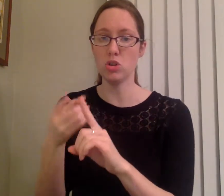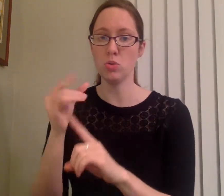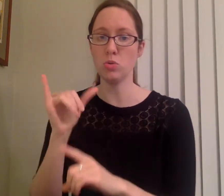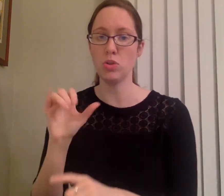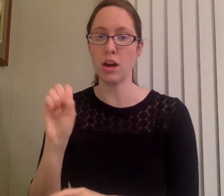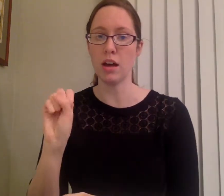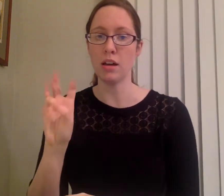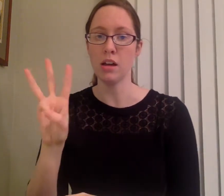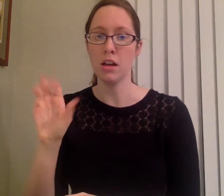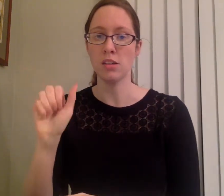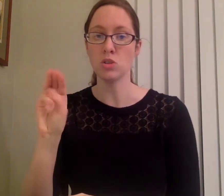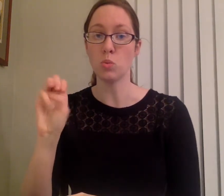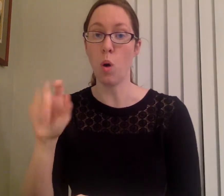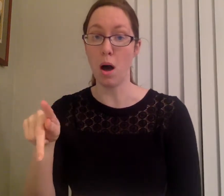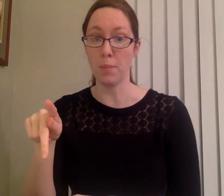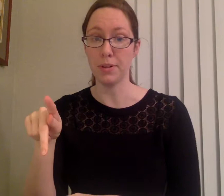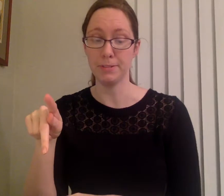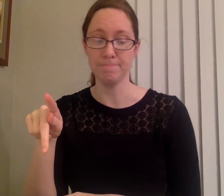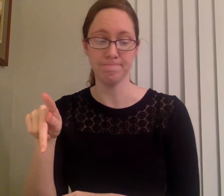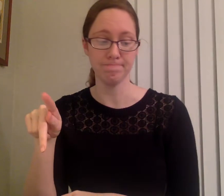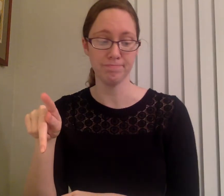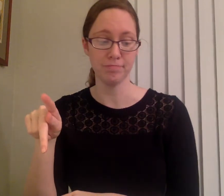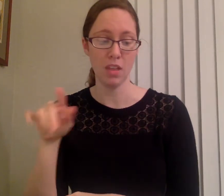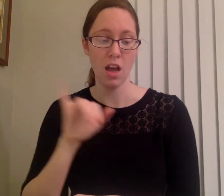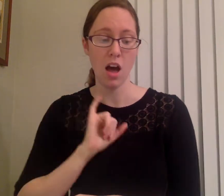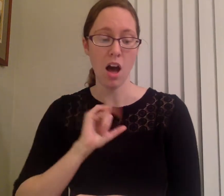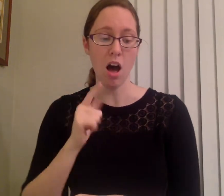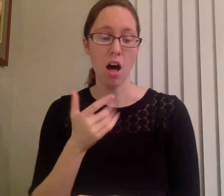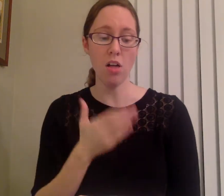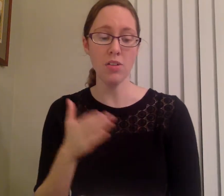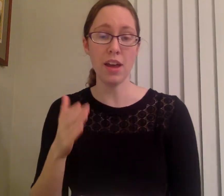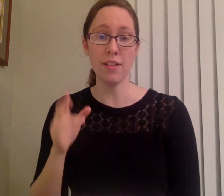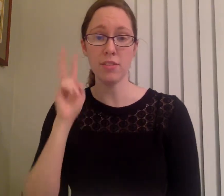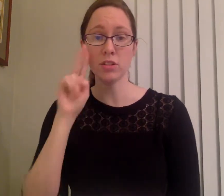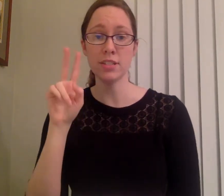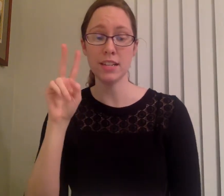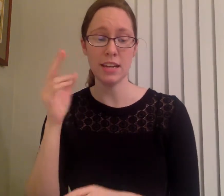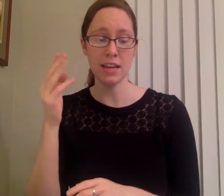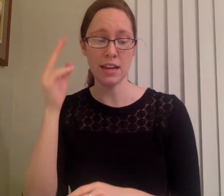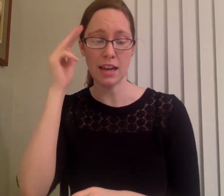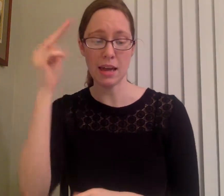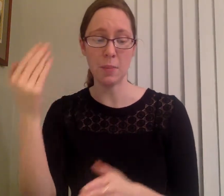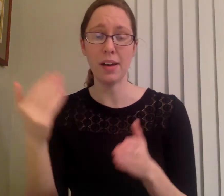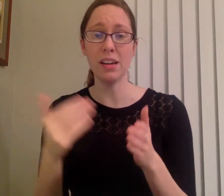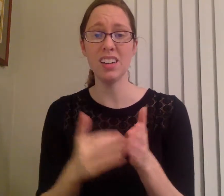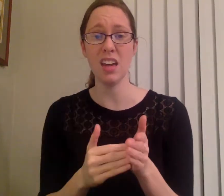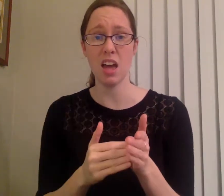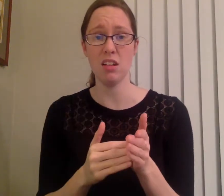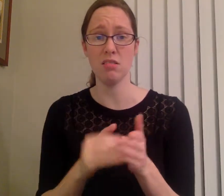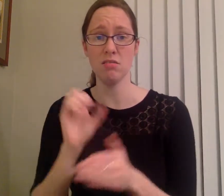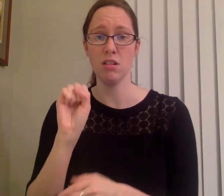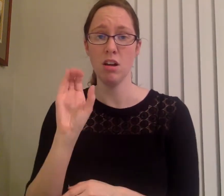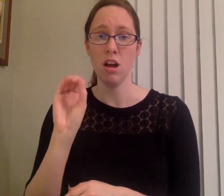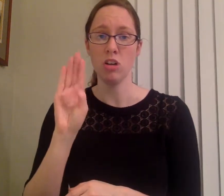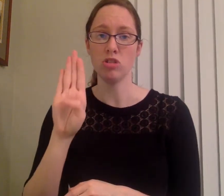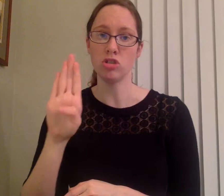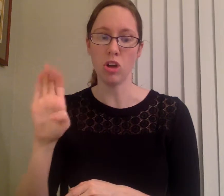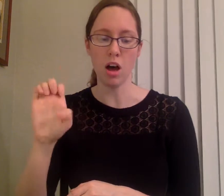into the swamp. I'll never see him again,